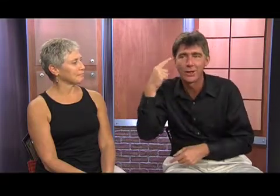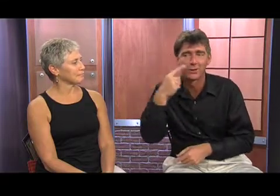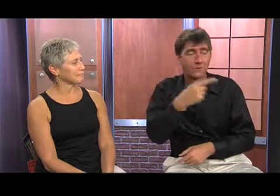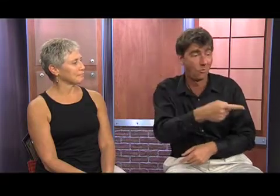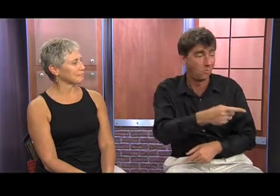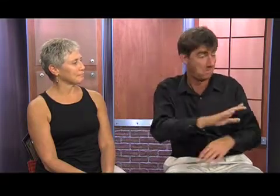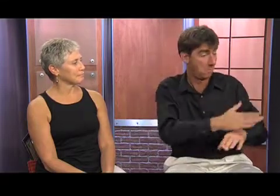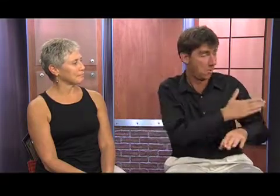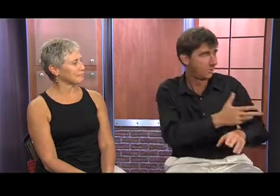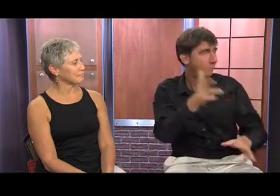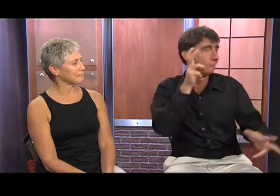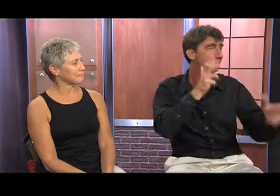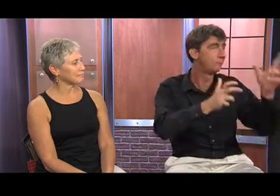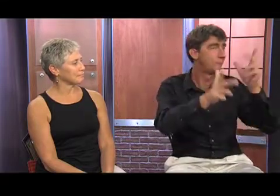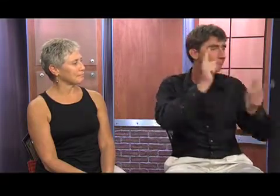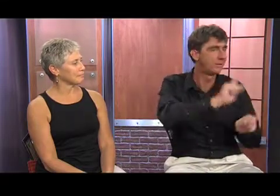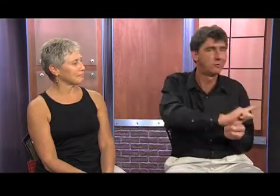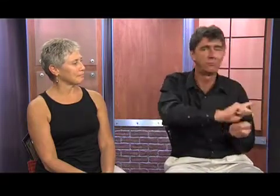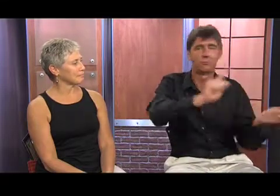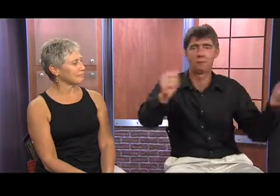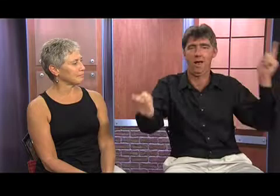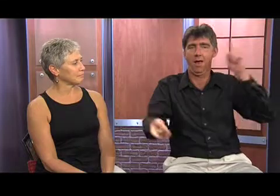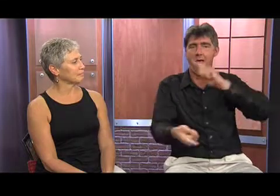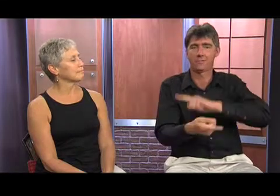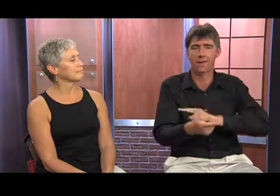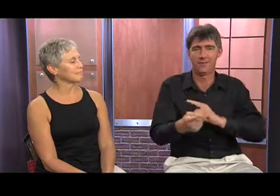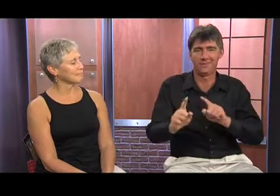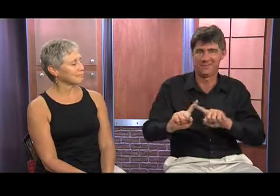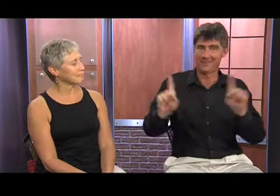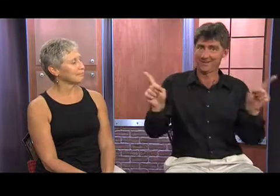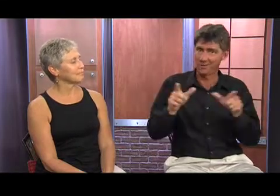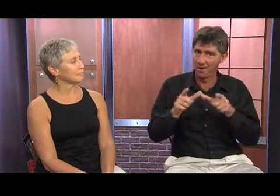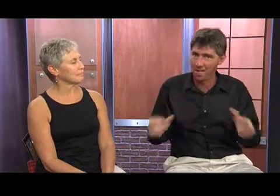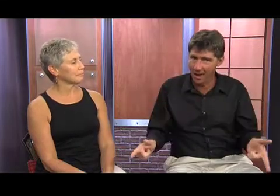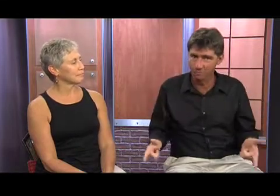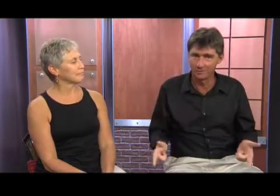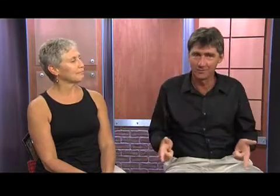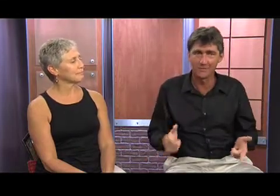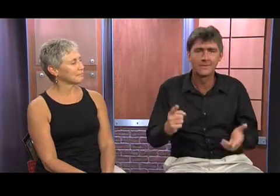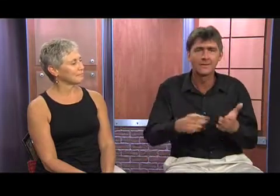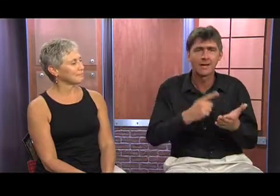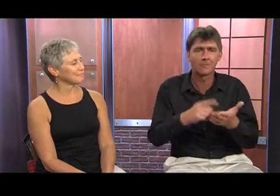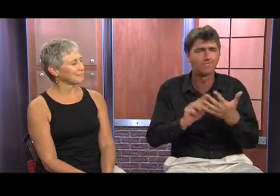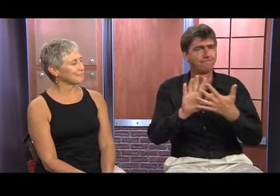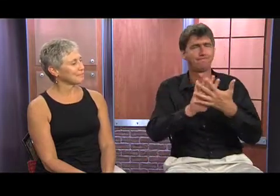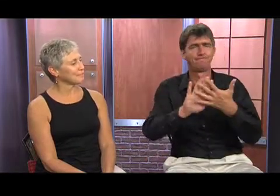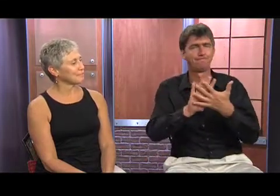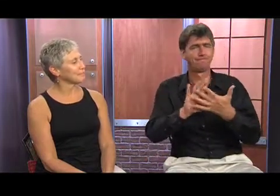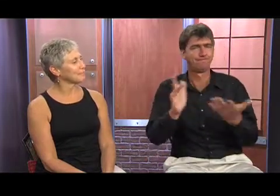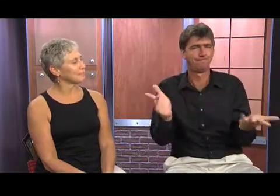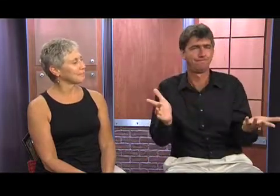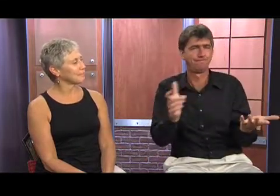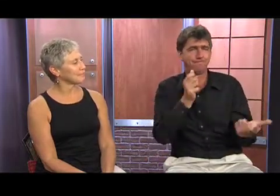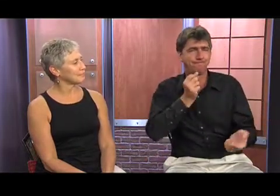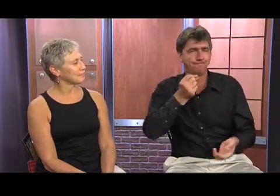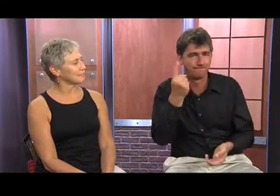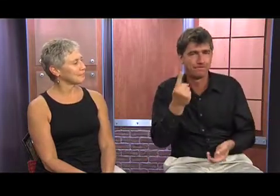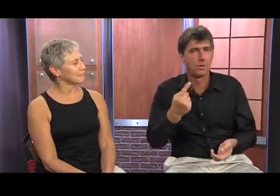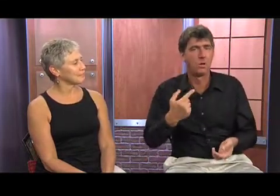things may get lost in translation. So we work very hard at providing a message equivalency and a